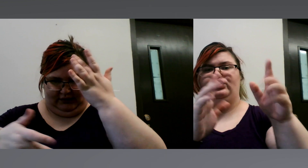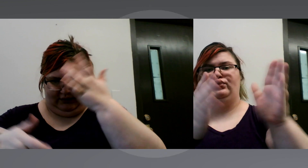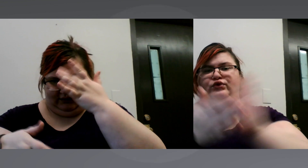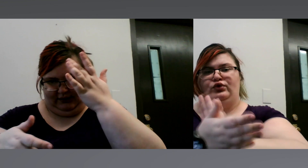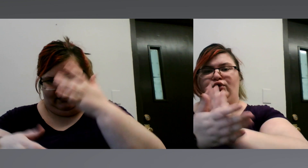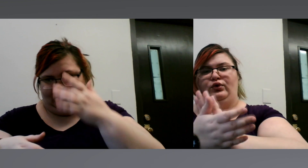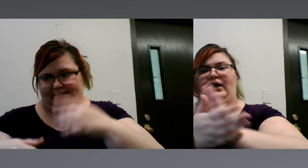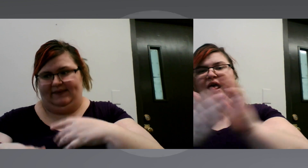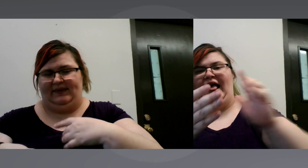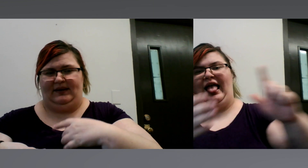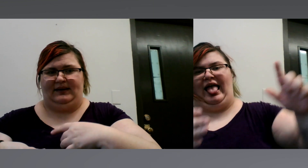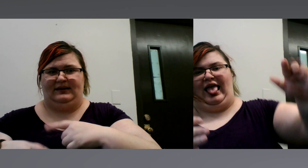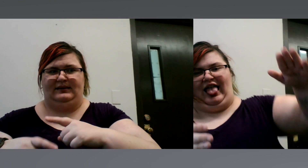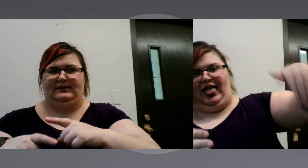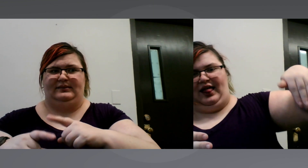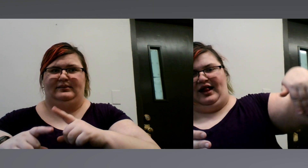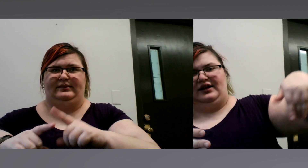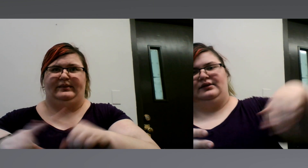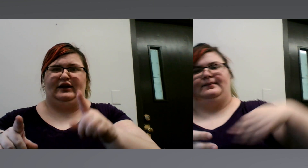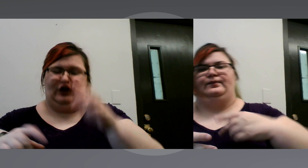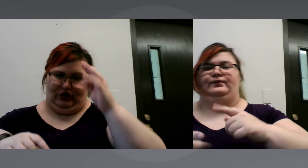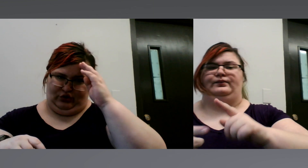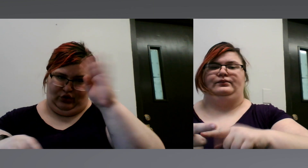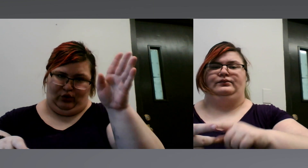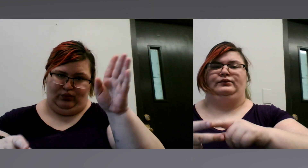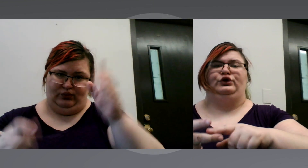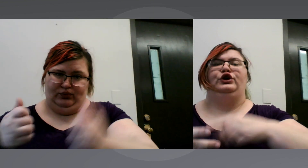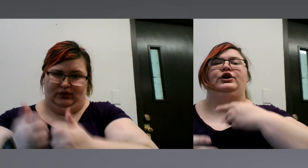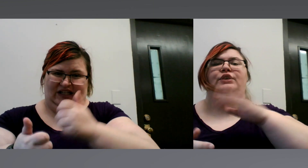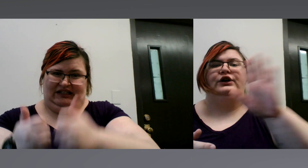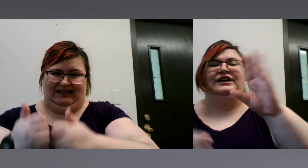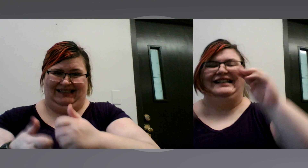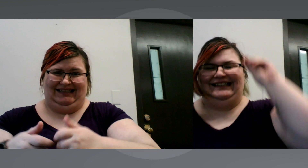That's where she met Adam. She thought he was the most